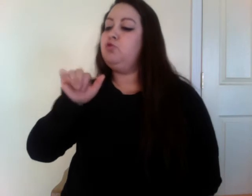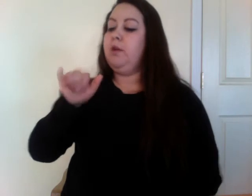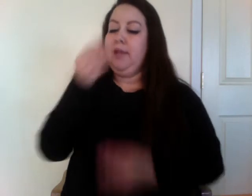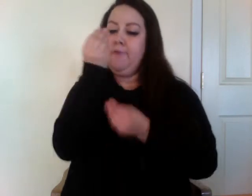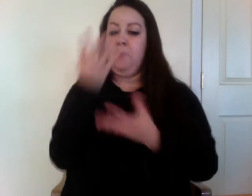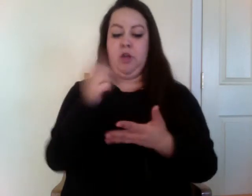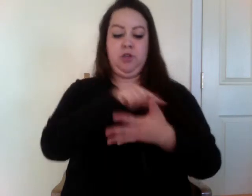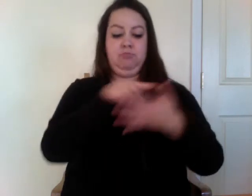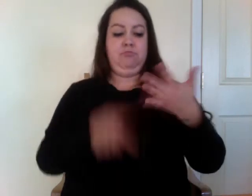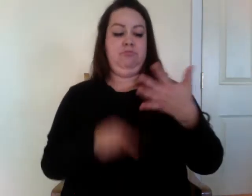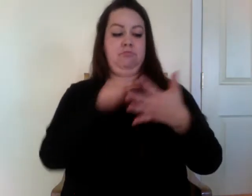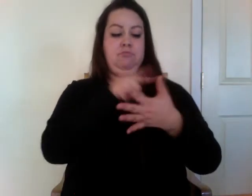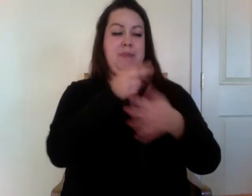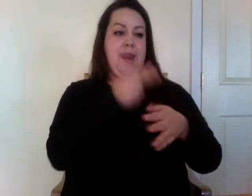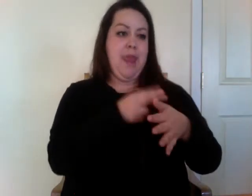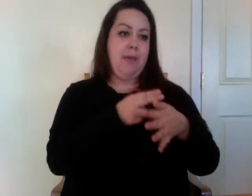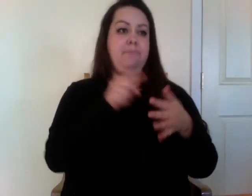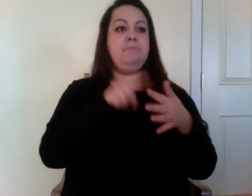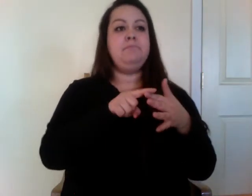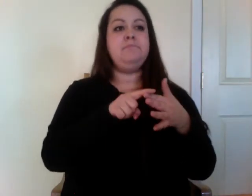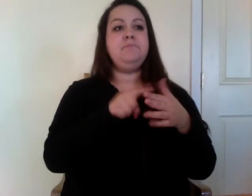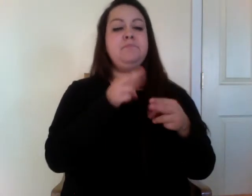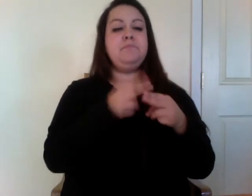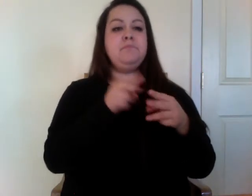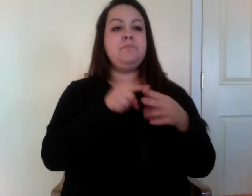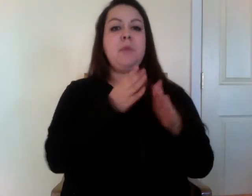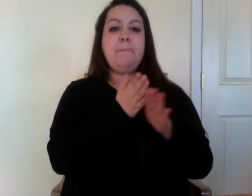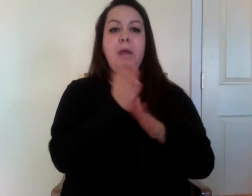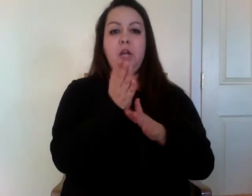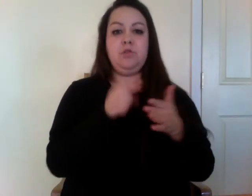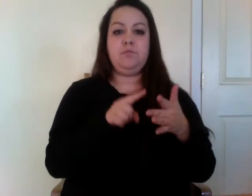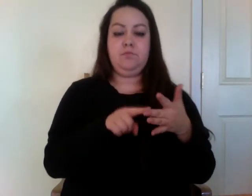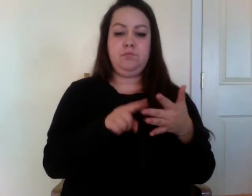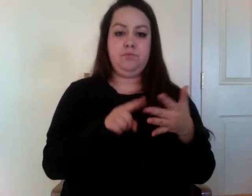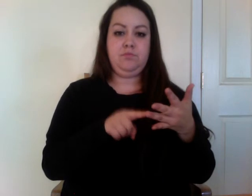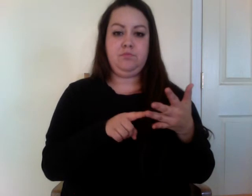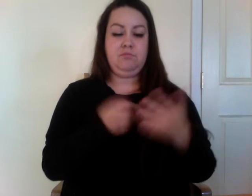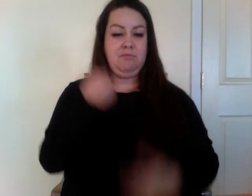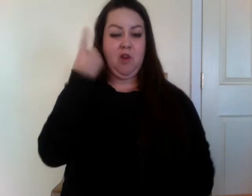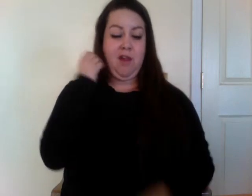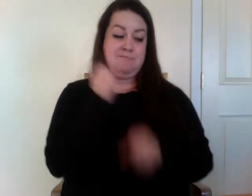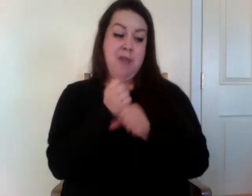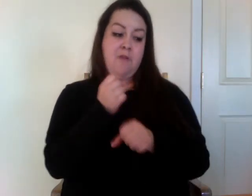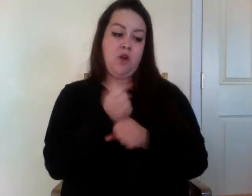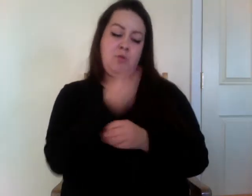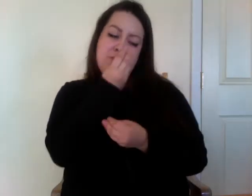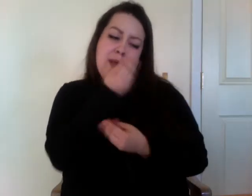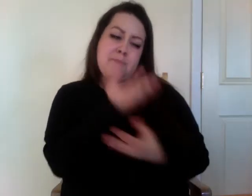notify students on an annual basis what we consider directory information, and that's included in